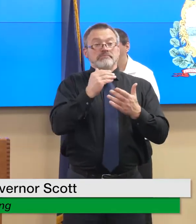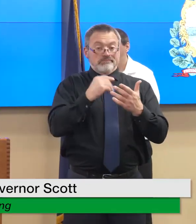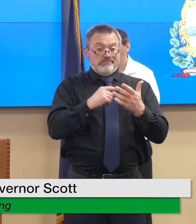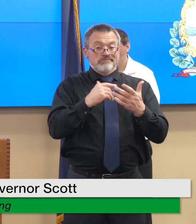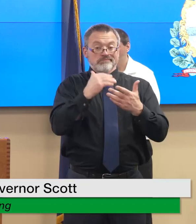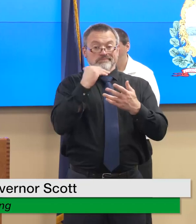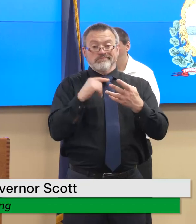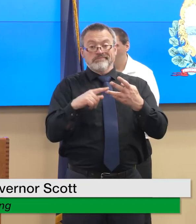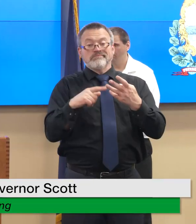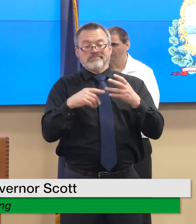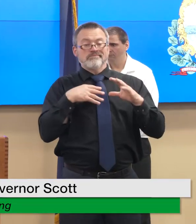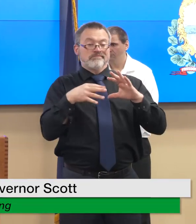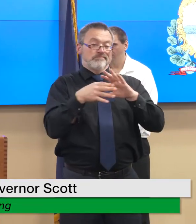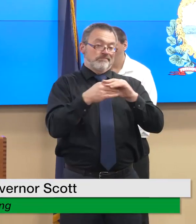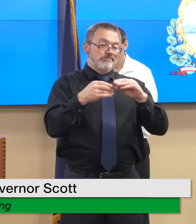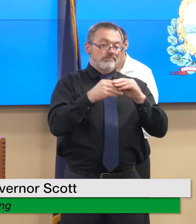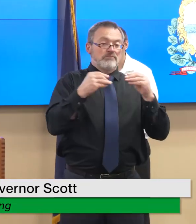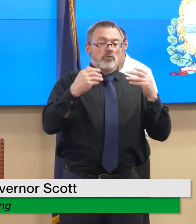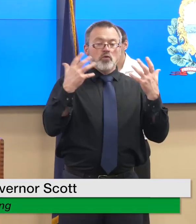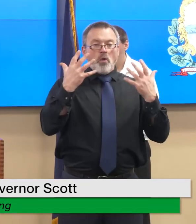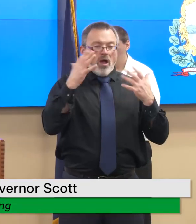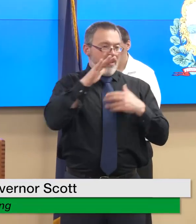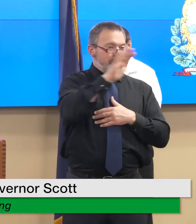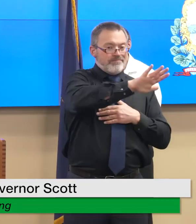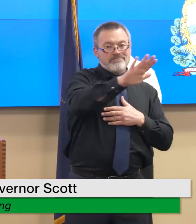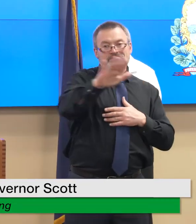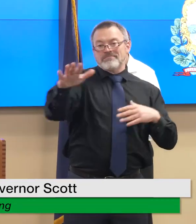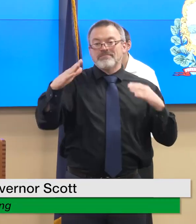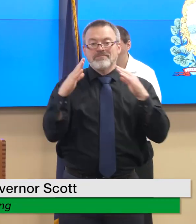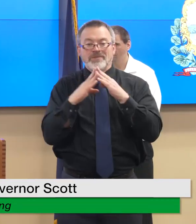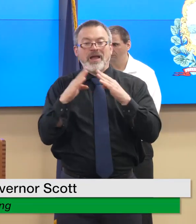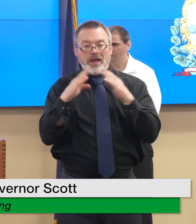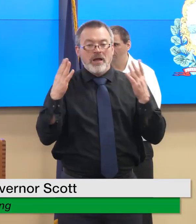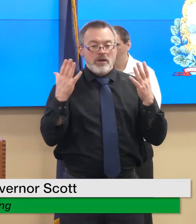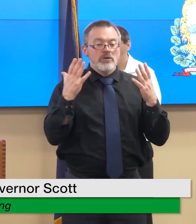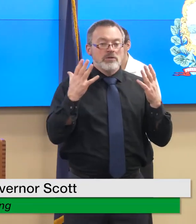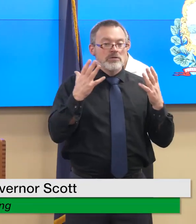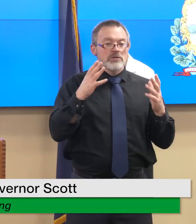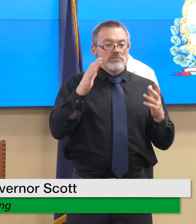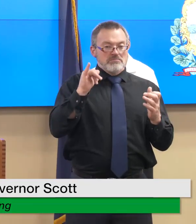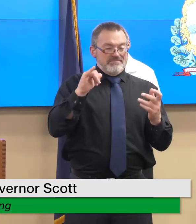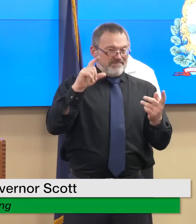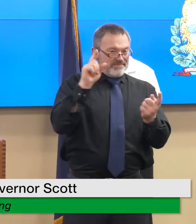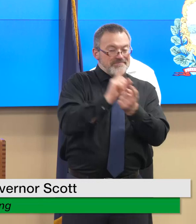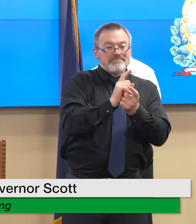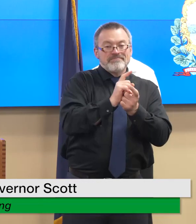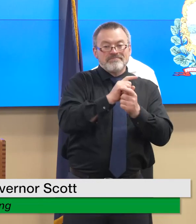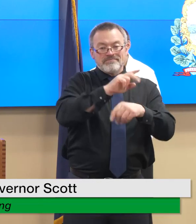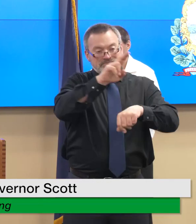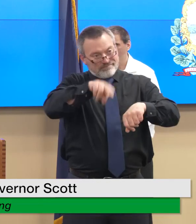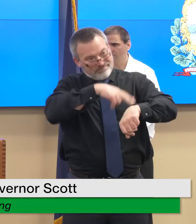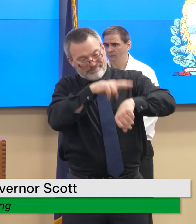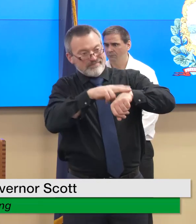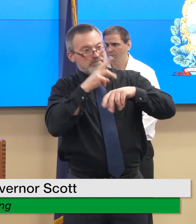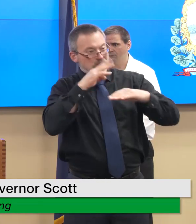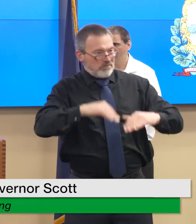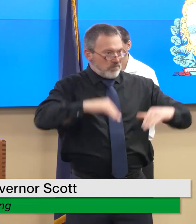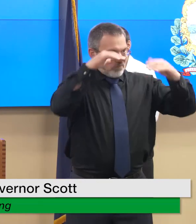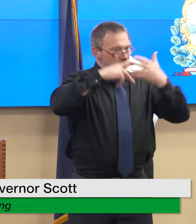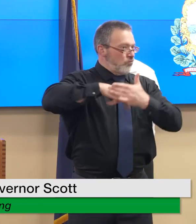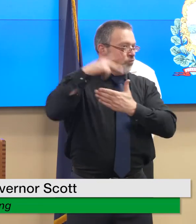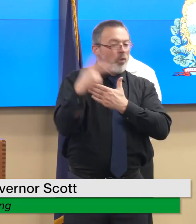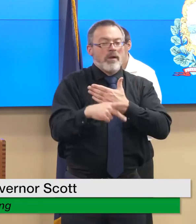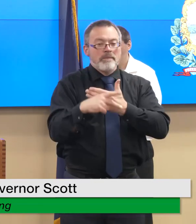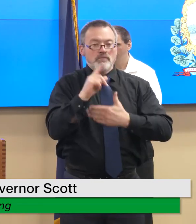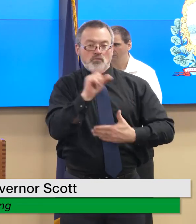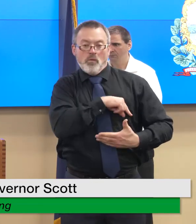for local officials who are working to meet the requirements of the National Flood Insurance Program. Yesterday's flooding in the